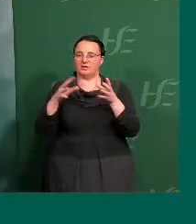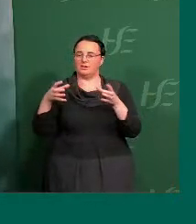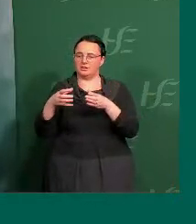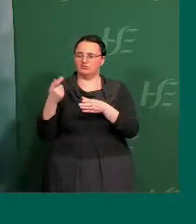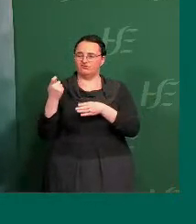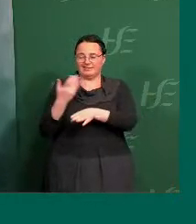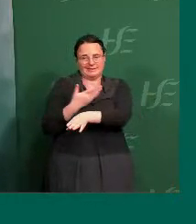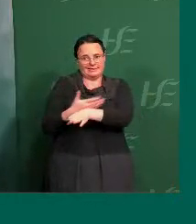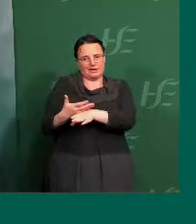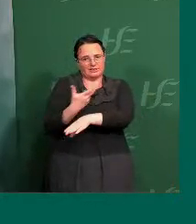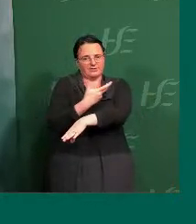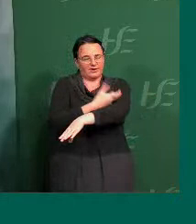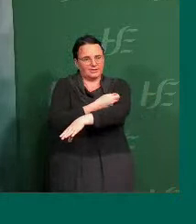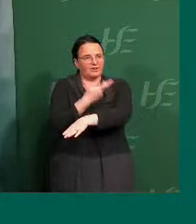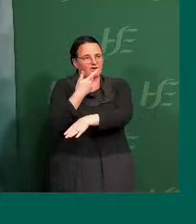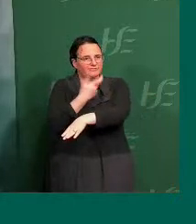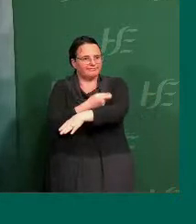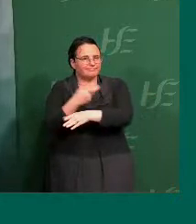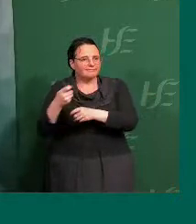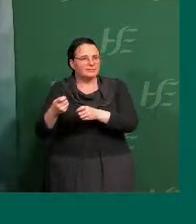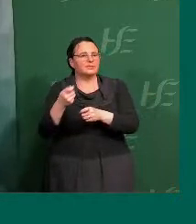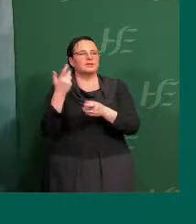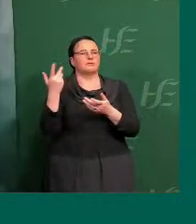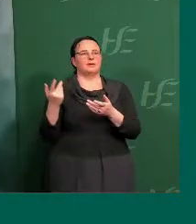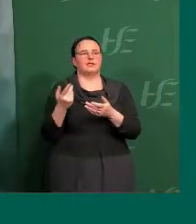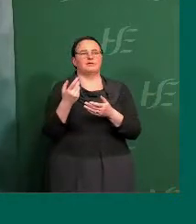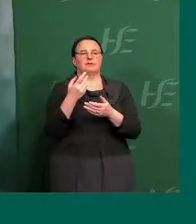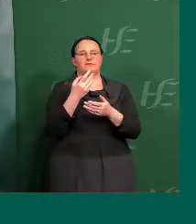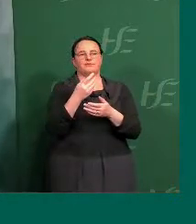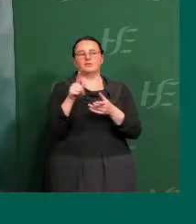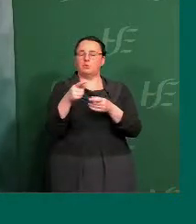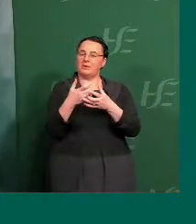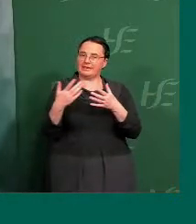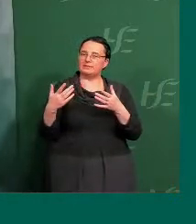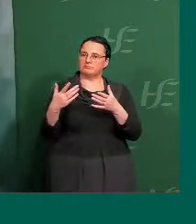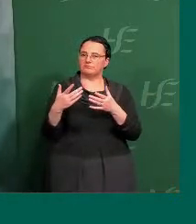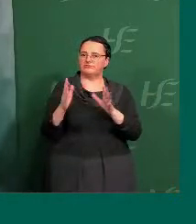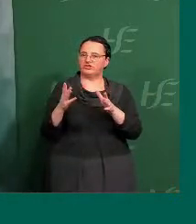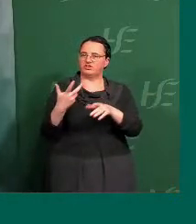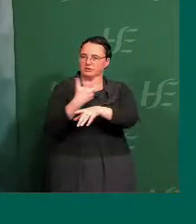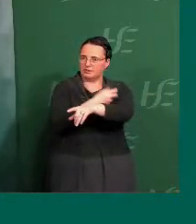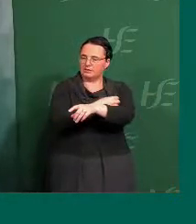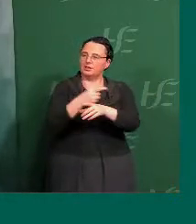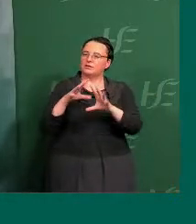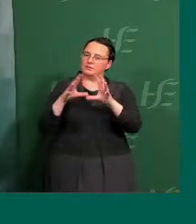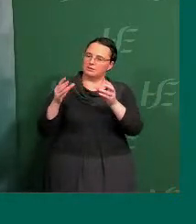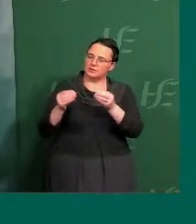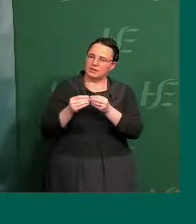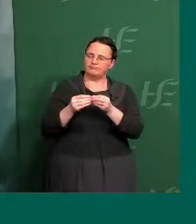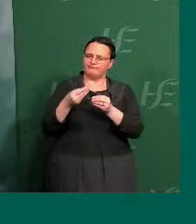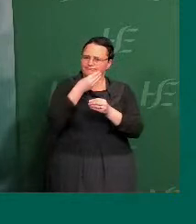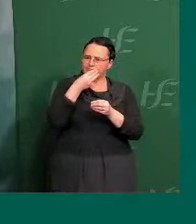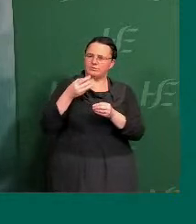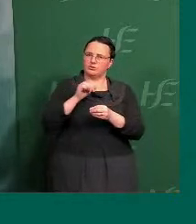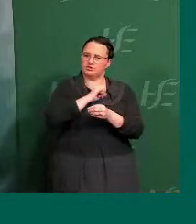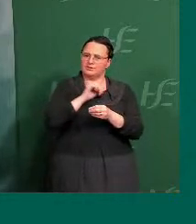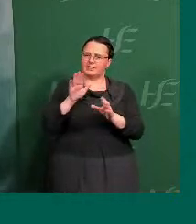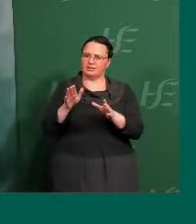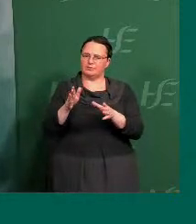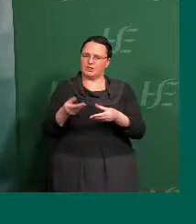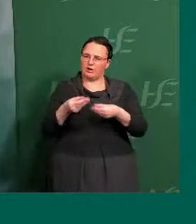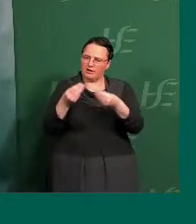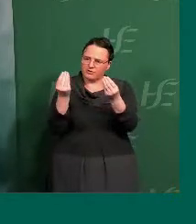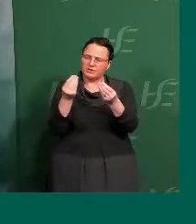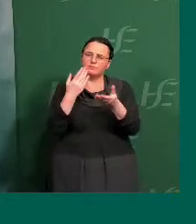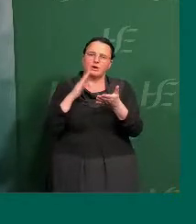and again, good progress, nearly 150,000 people done out of that population size. And again, a commitment to try and make sure they have appointments,